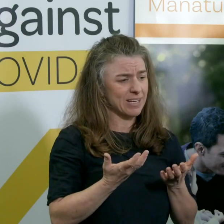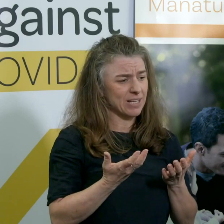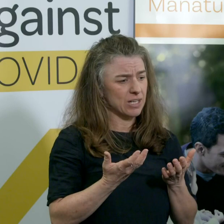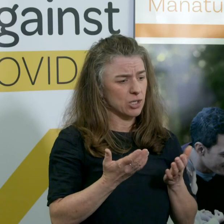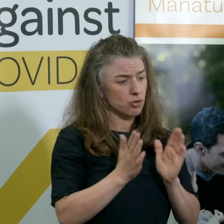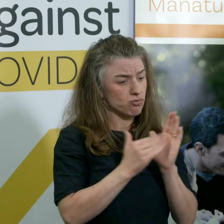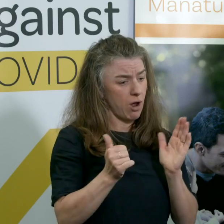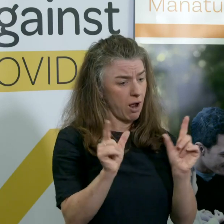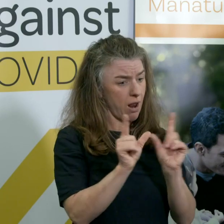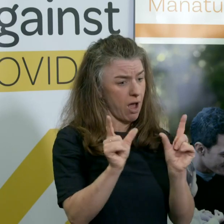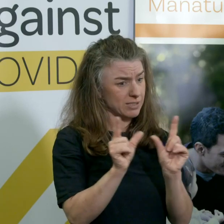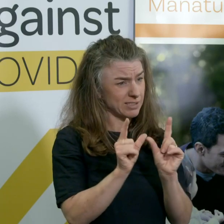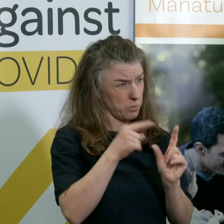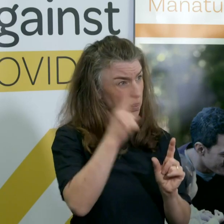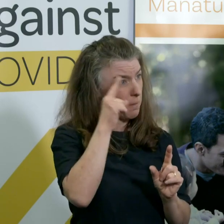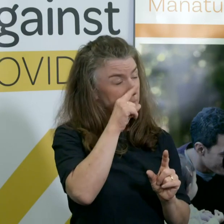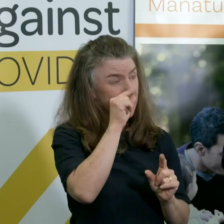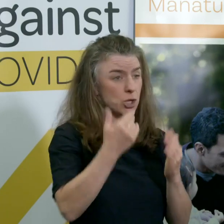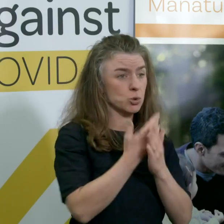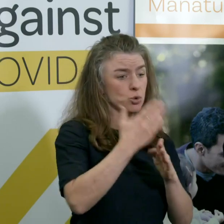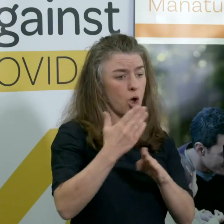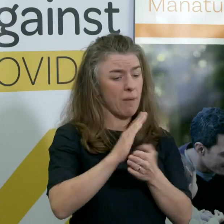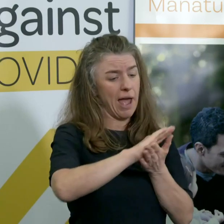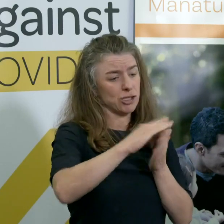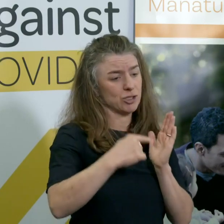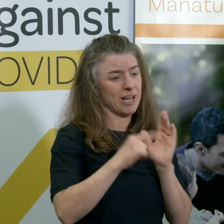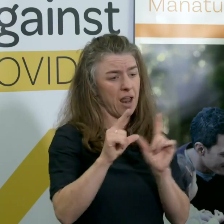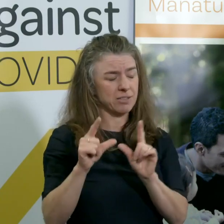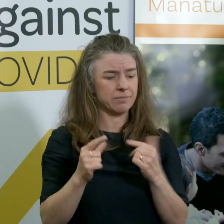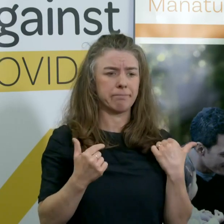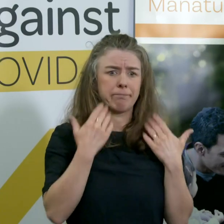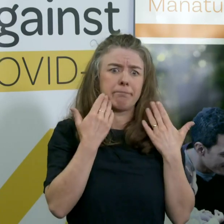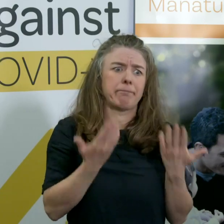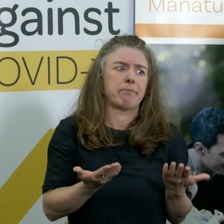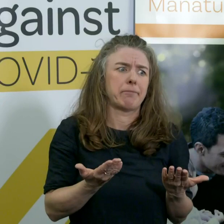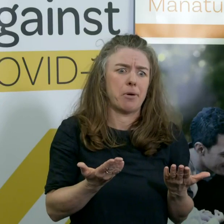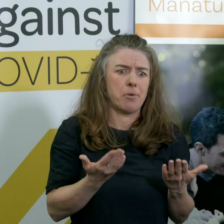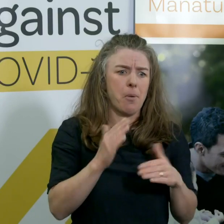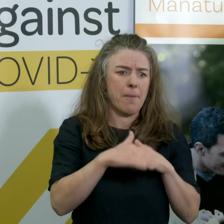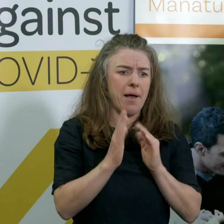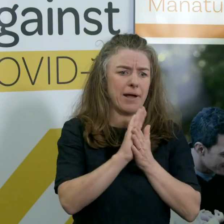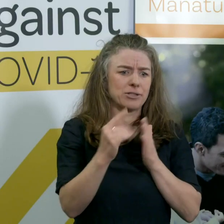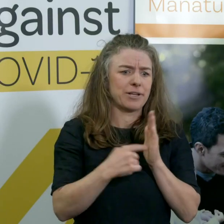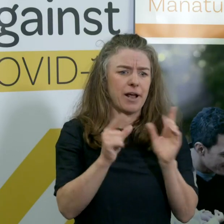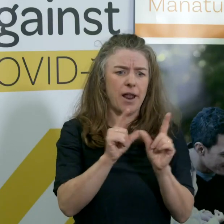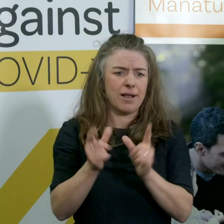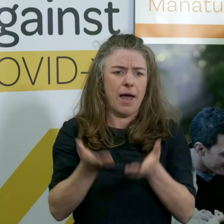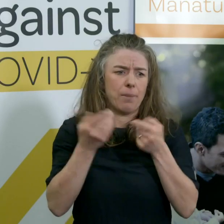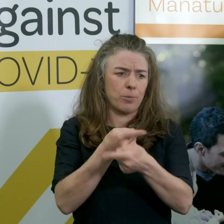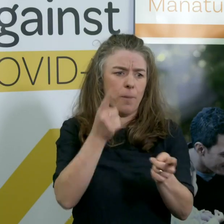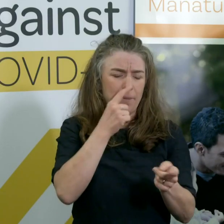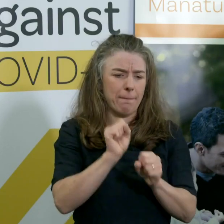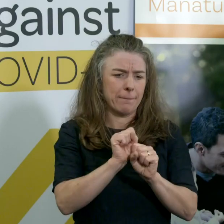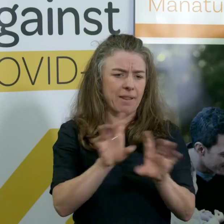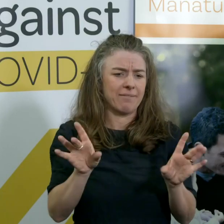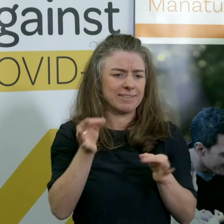that you'd recommend to fill some gaps? Look, it's up to them. I really don't know about truck driving licensing, so I couldn't comment on that one.